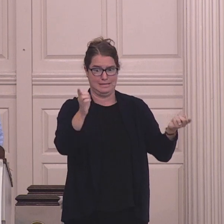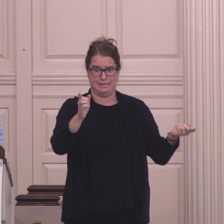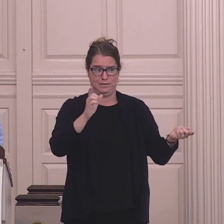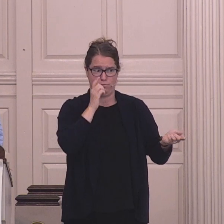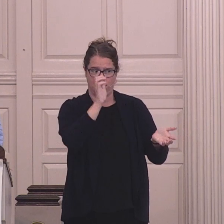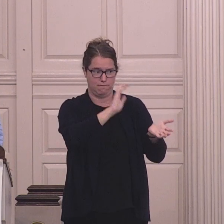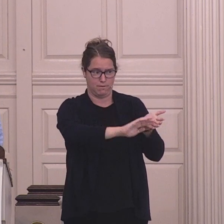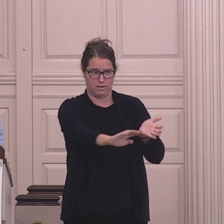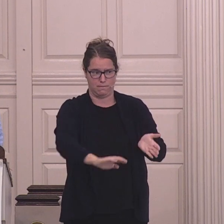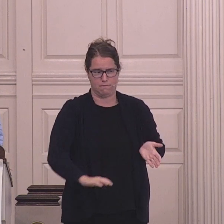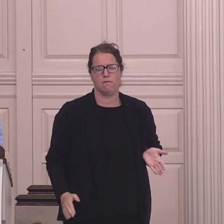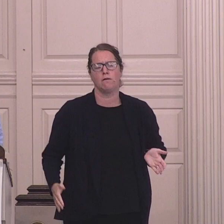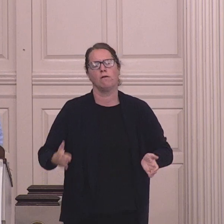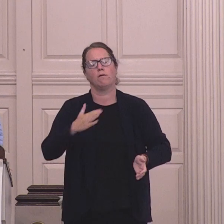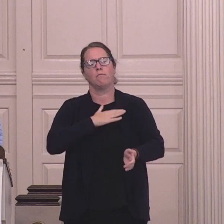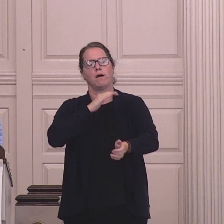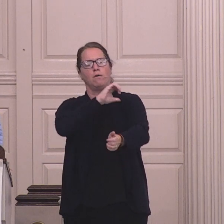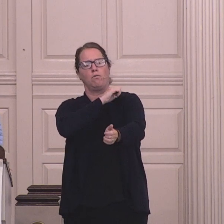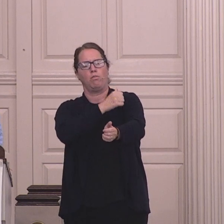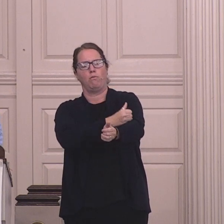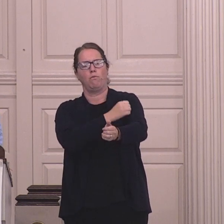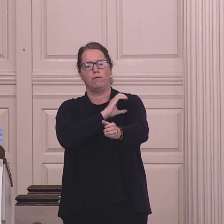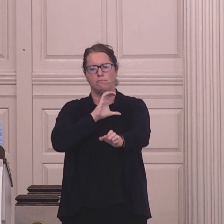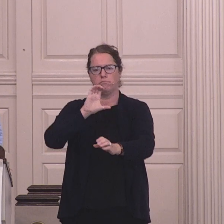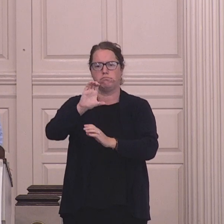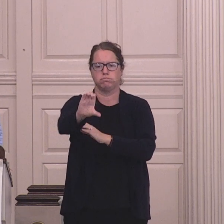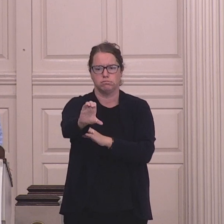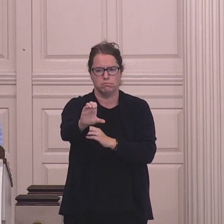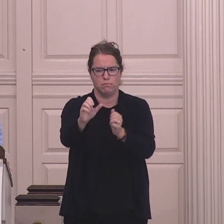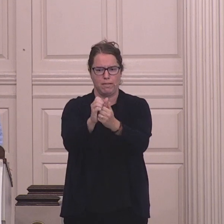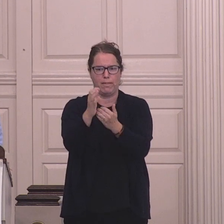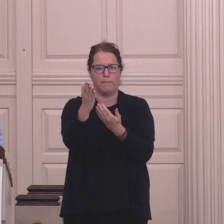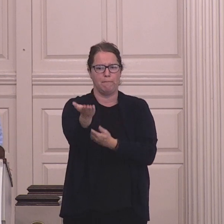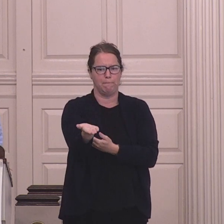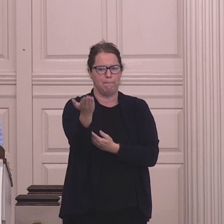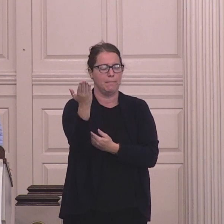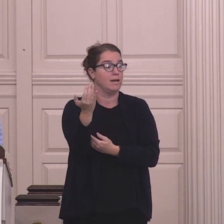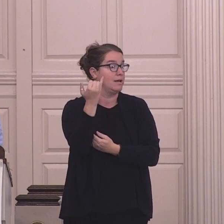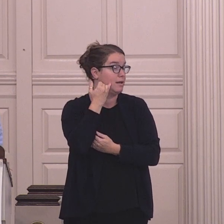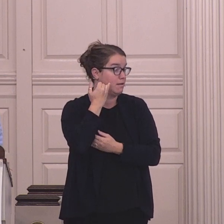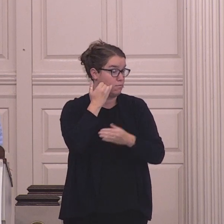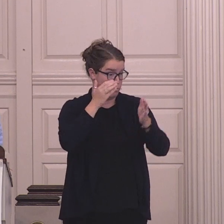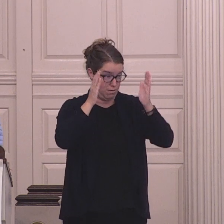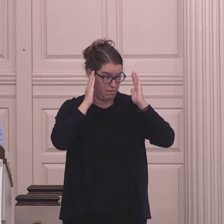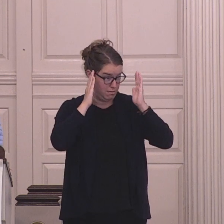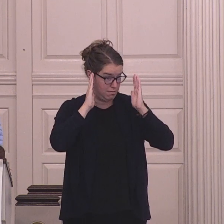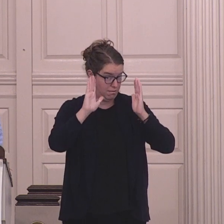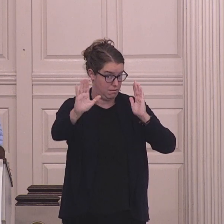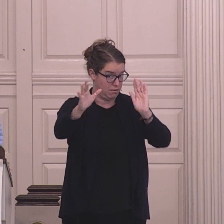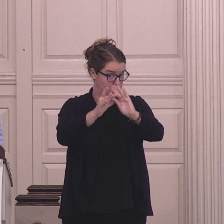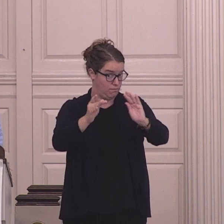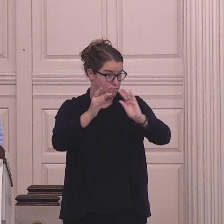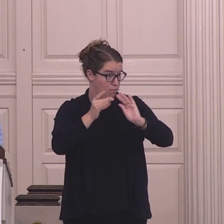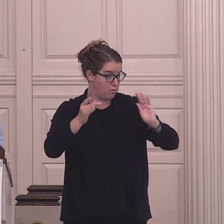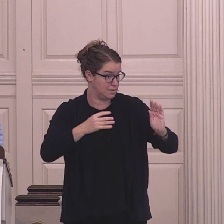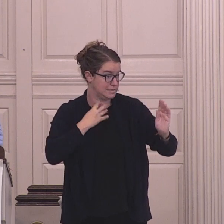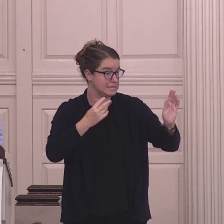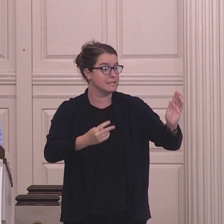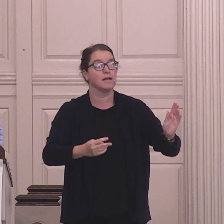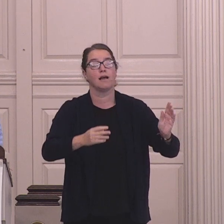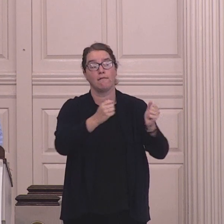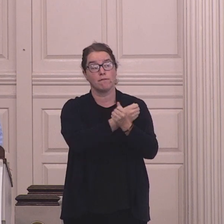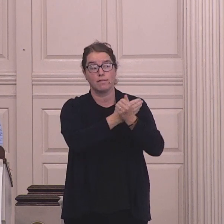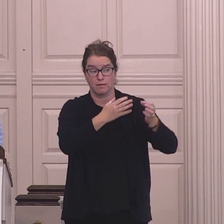My authority resides in him. If you heed his voice and carry out all I tell